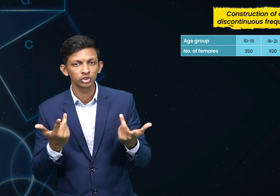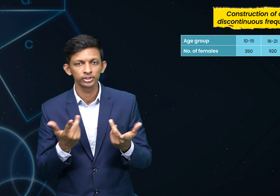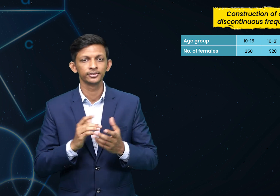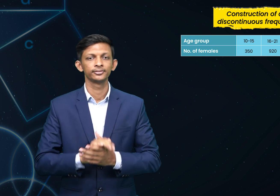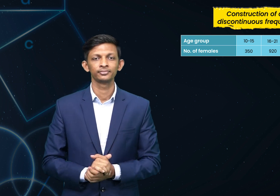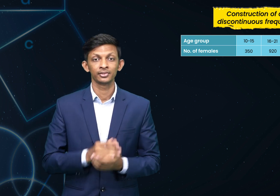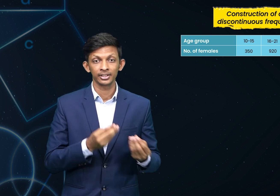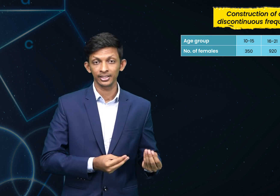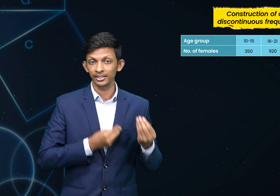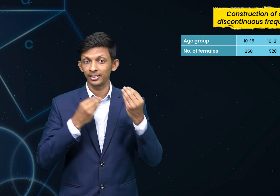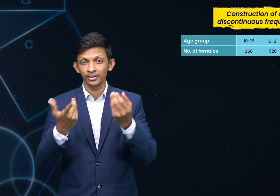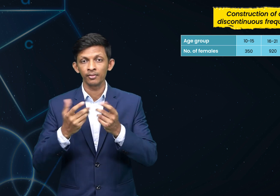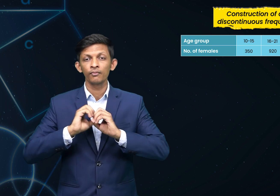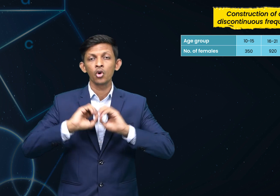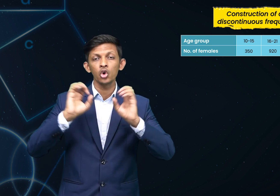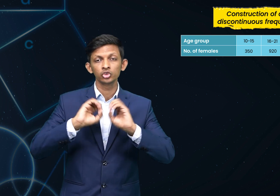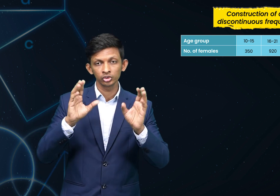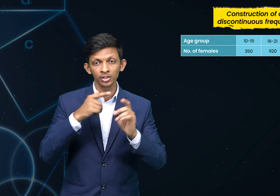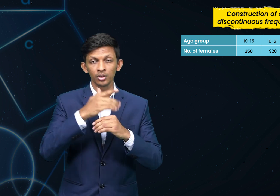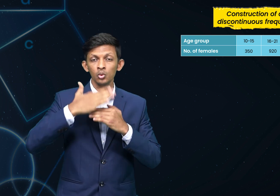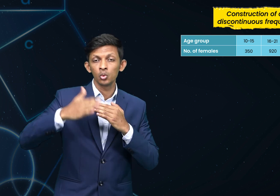Solution: the given distribution is discontinuous.